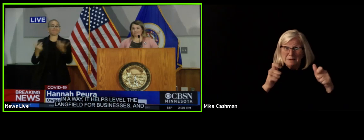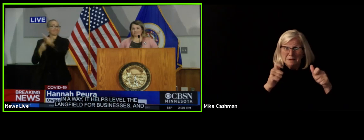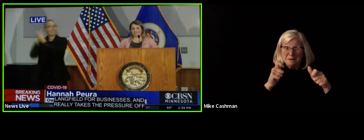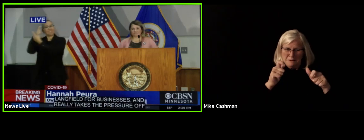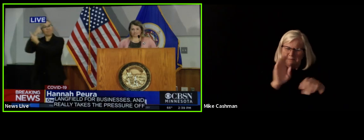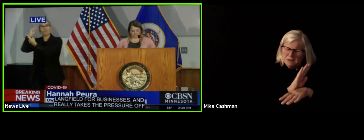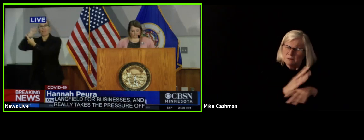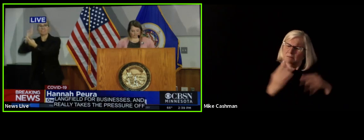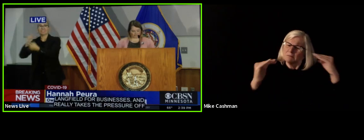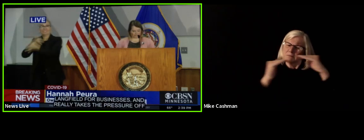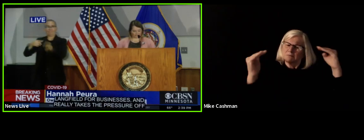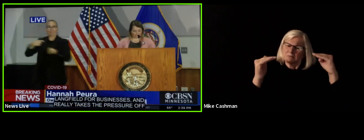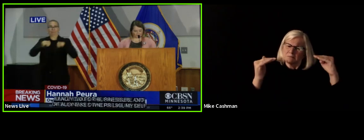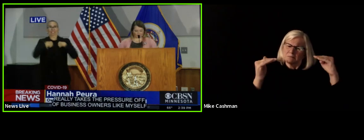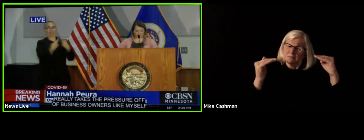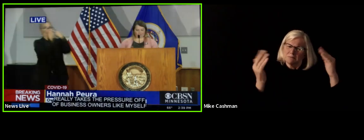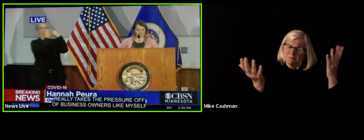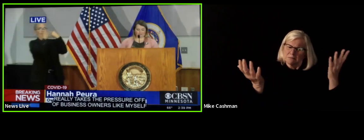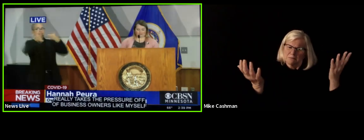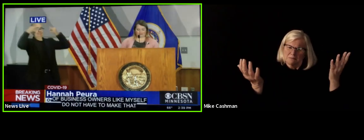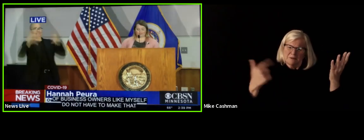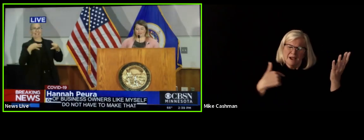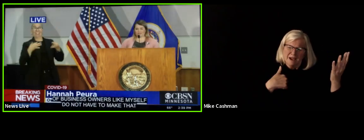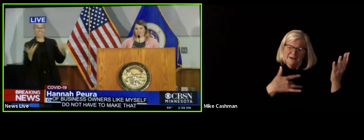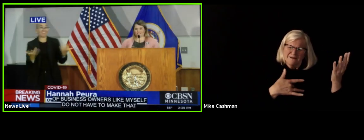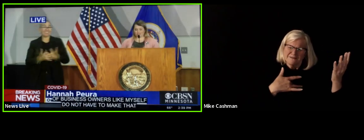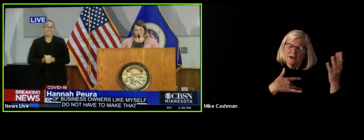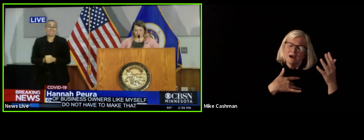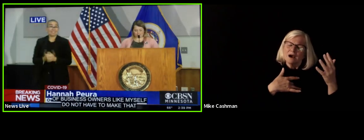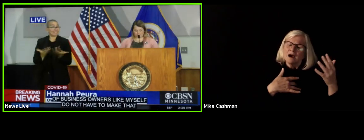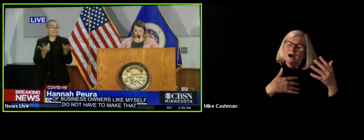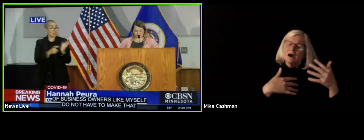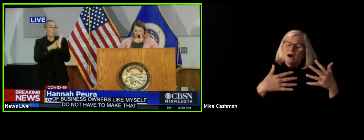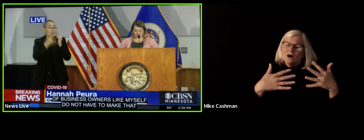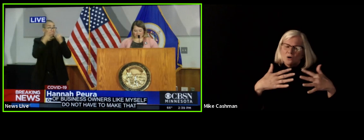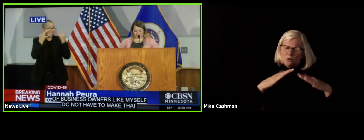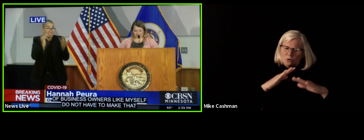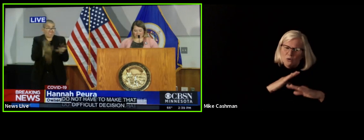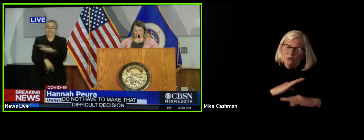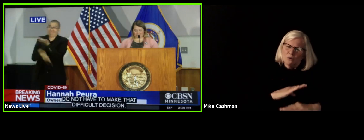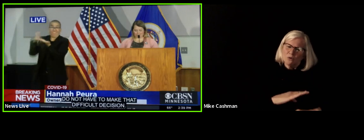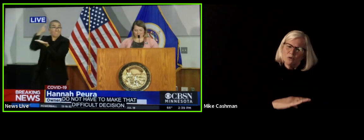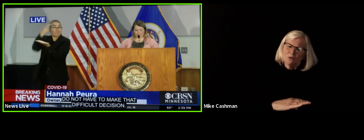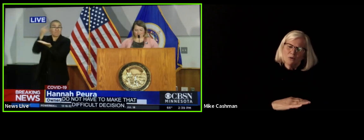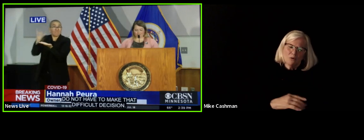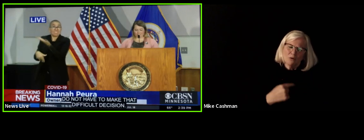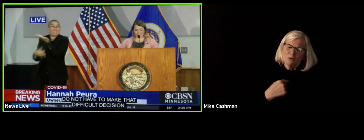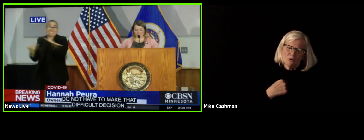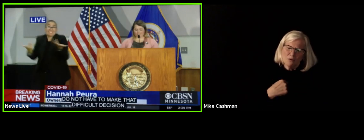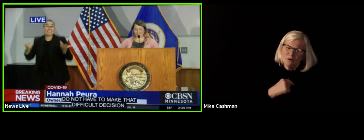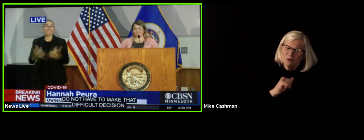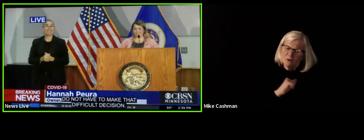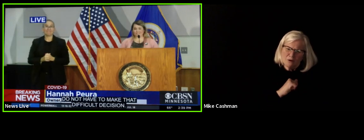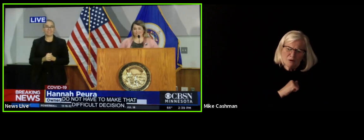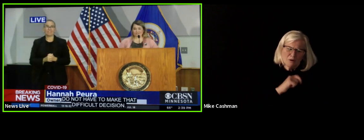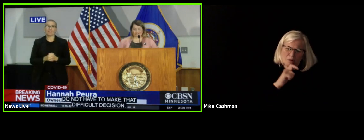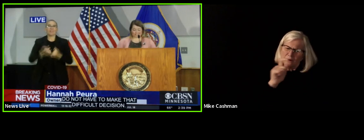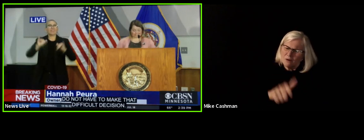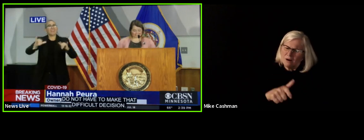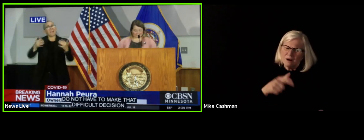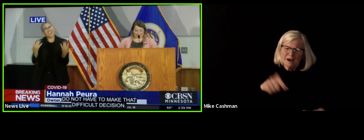make that difficult decision. Our lives are a string of moments and connections. That's what makes the journey of life